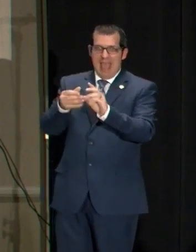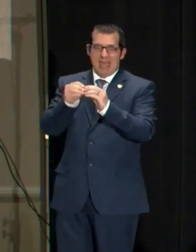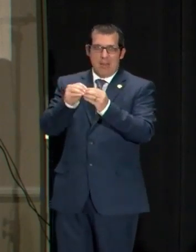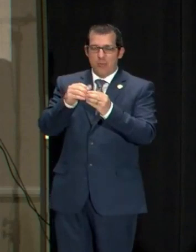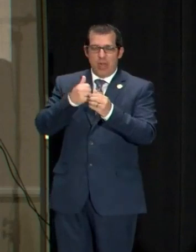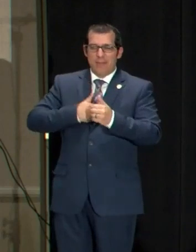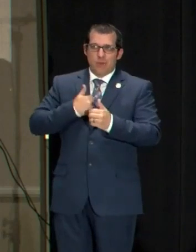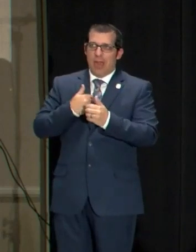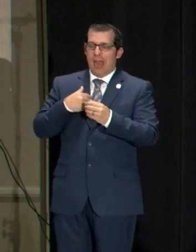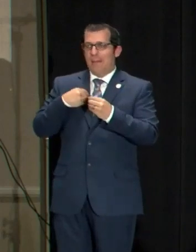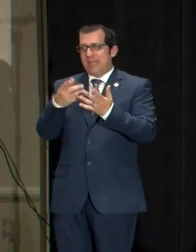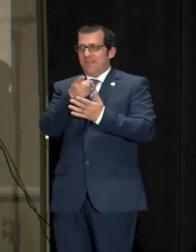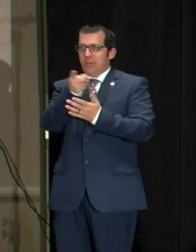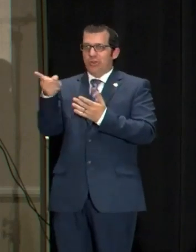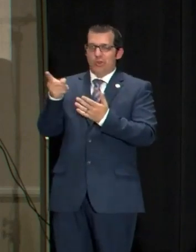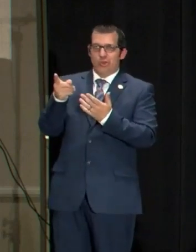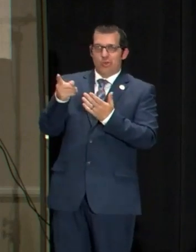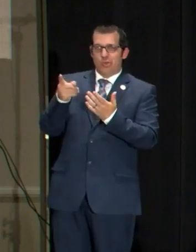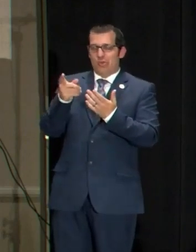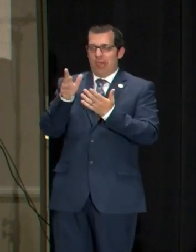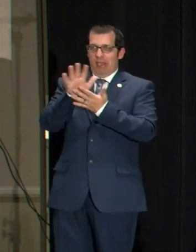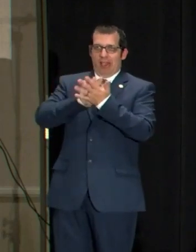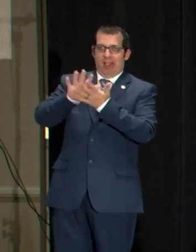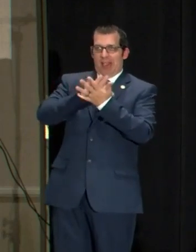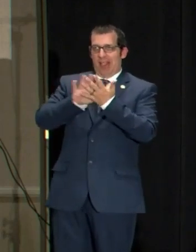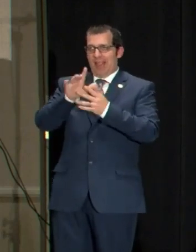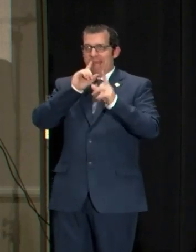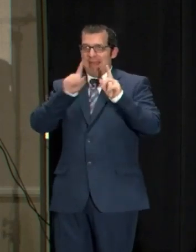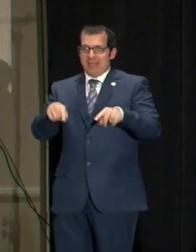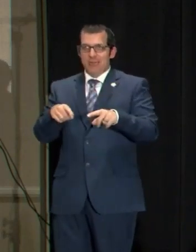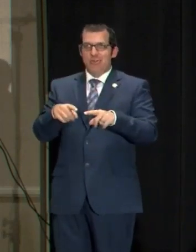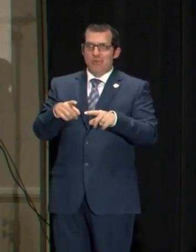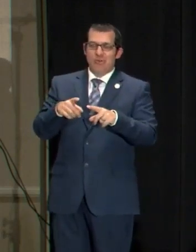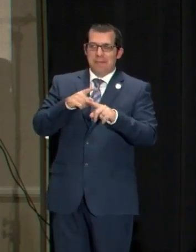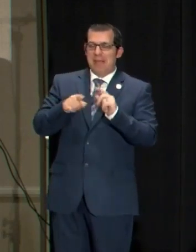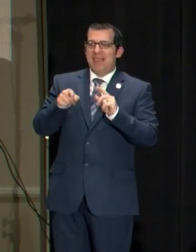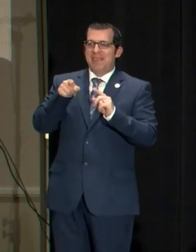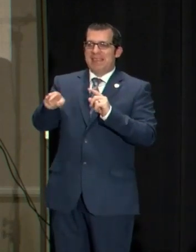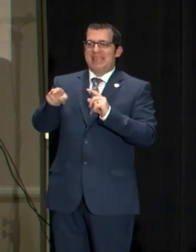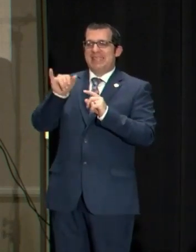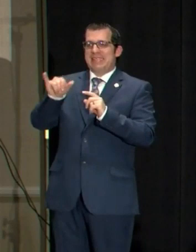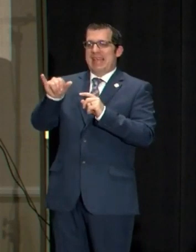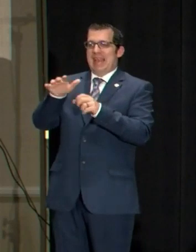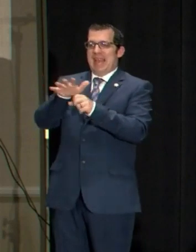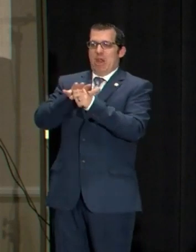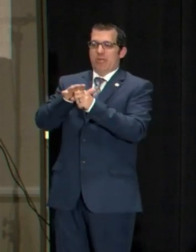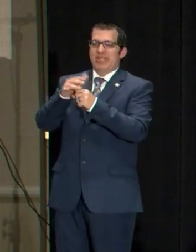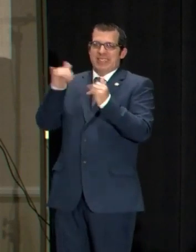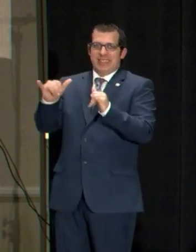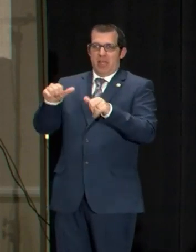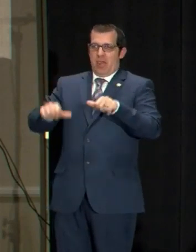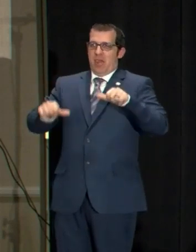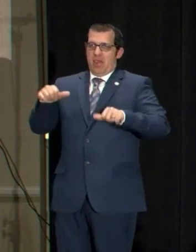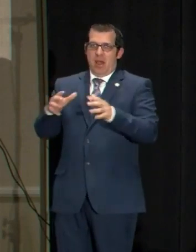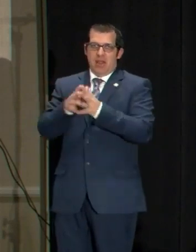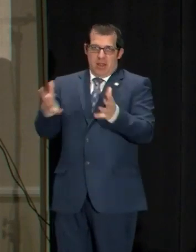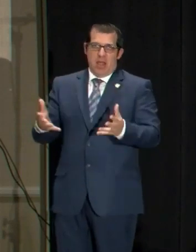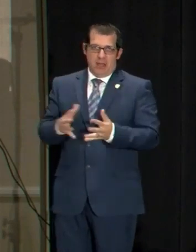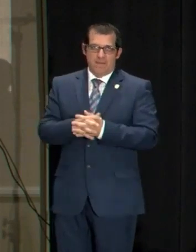I'm sorry, I'm giving you sort of a non-answer but this is an area where there's still quite a bit of